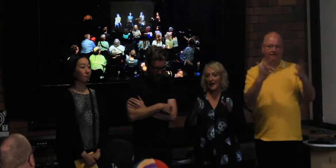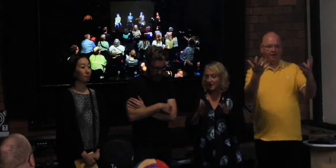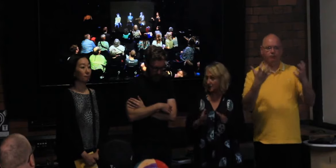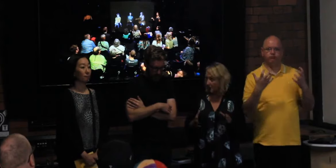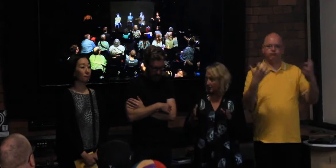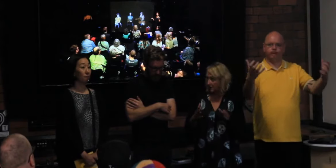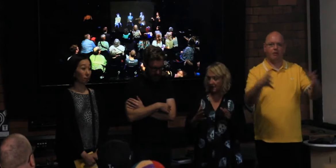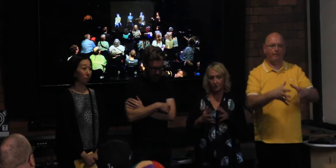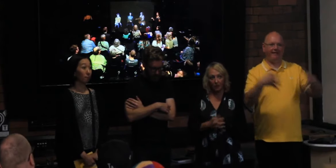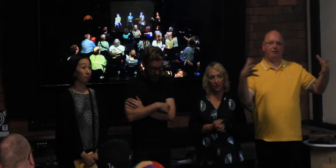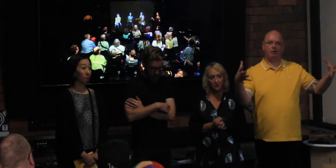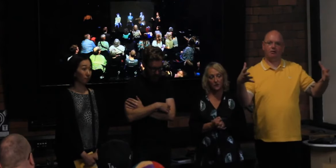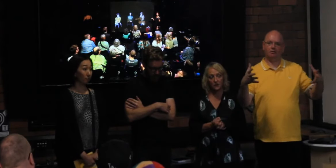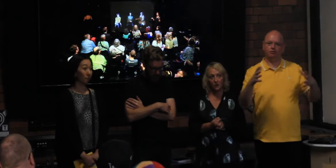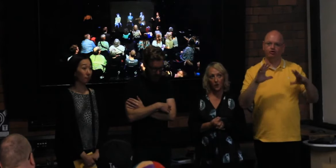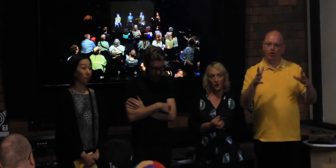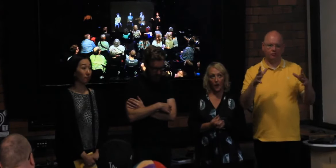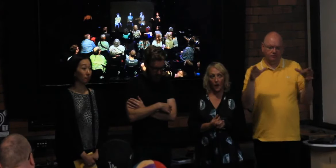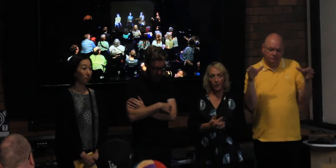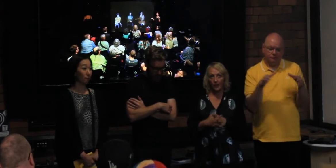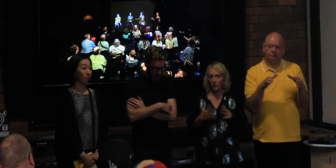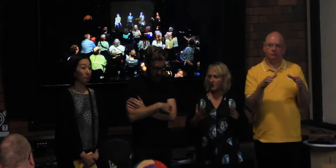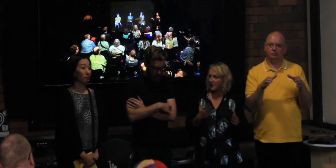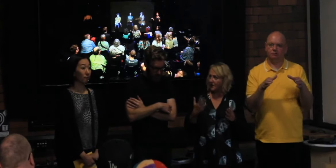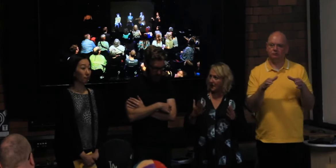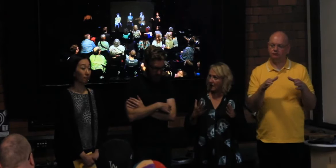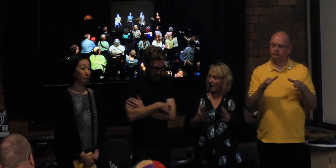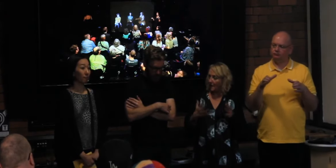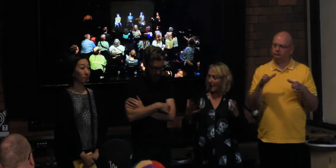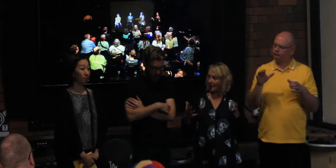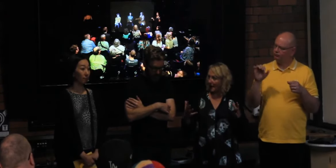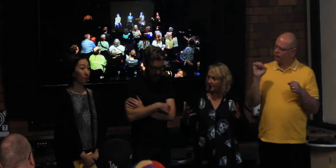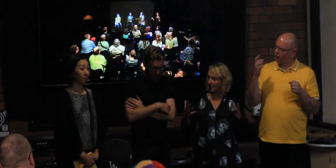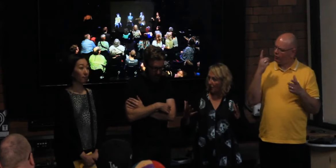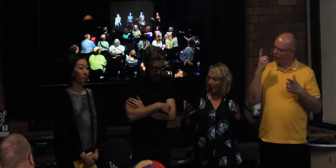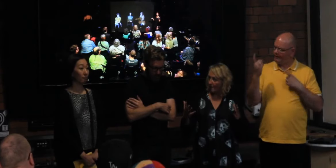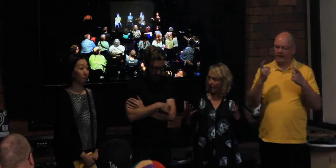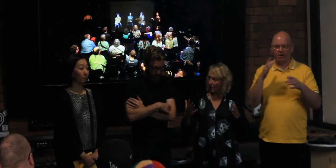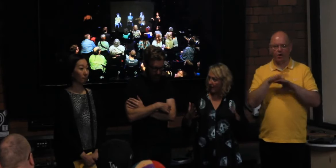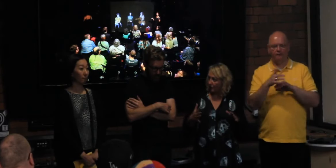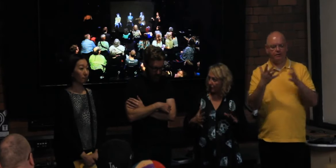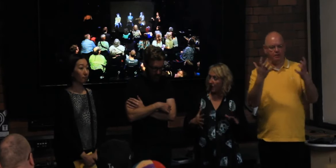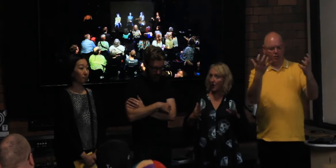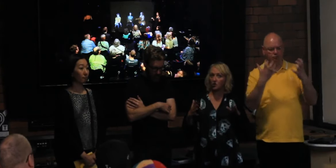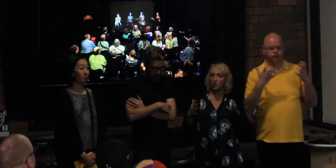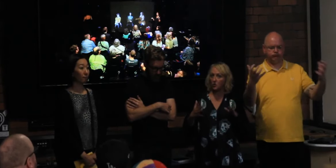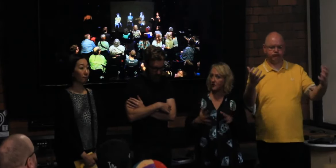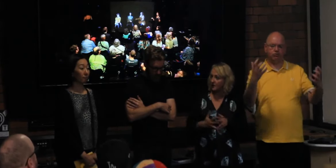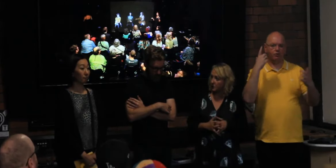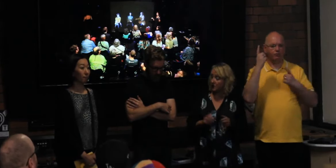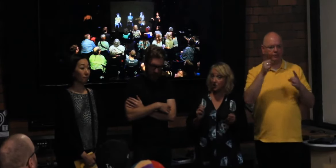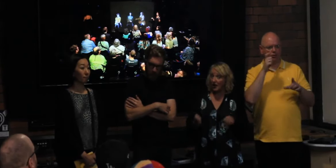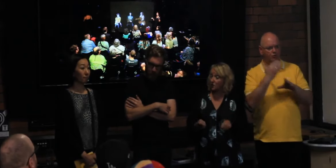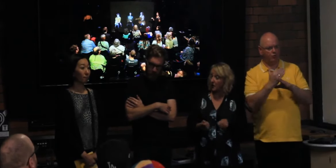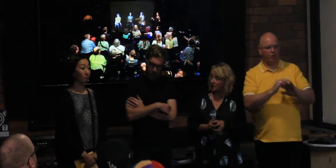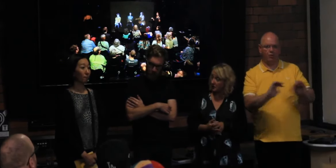that intimate experience? What's the thinking around making it a bigger event for a larger audience?